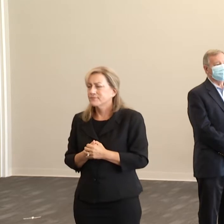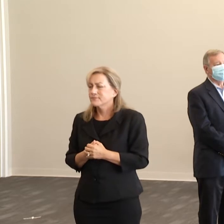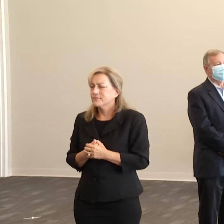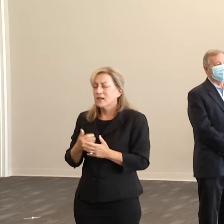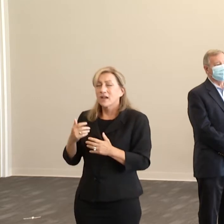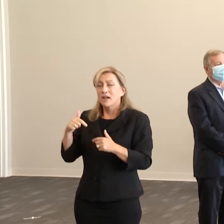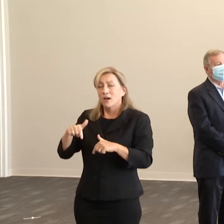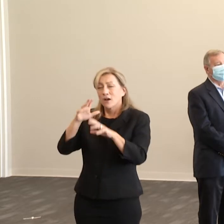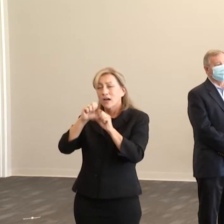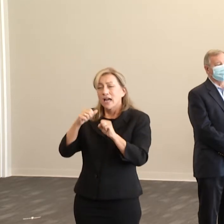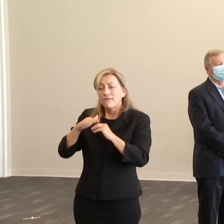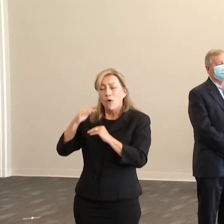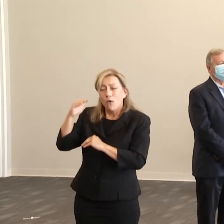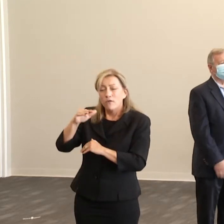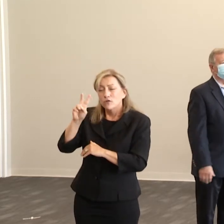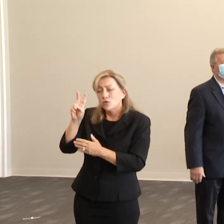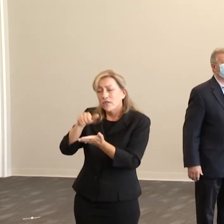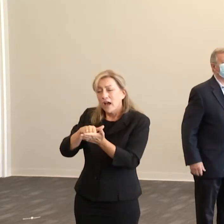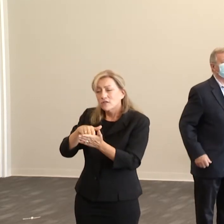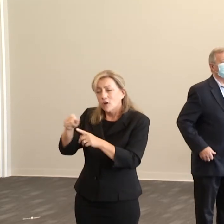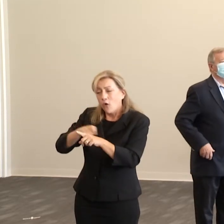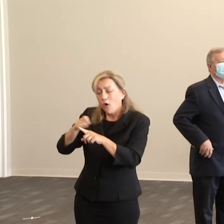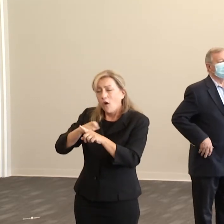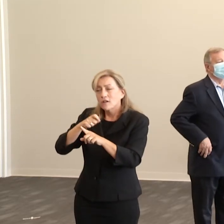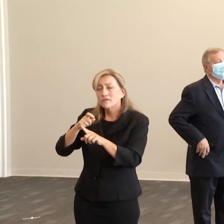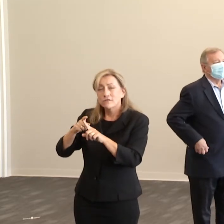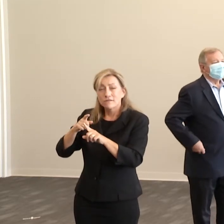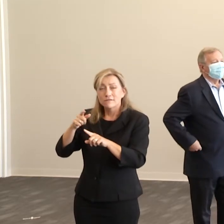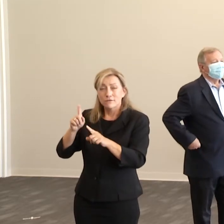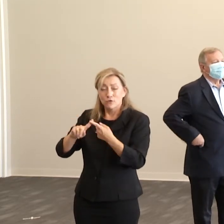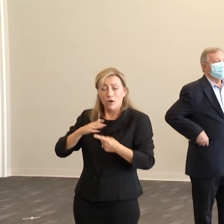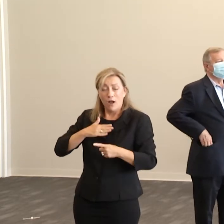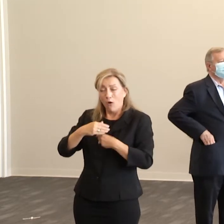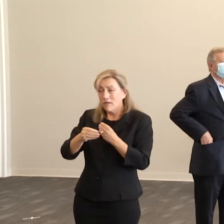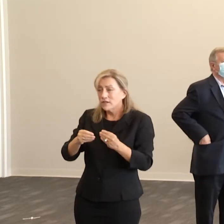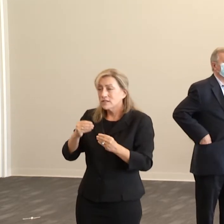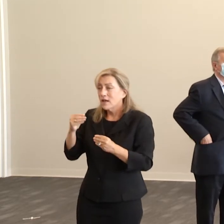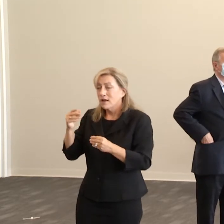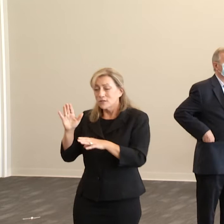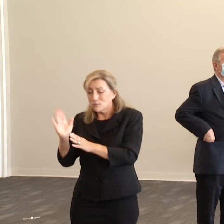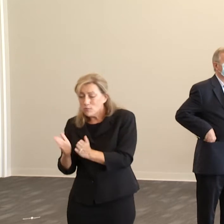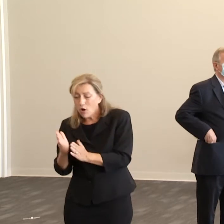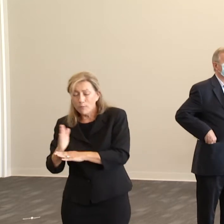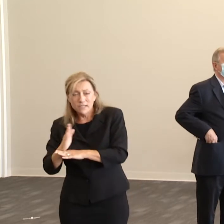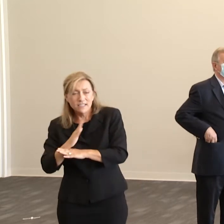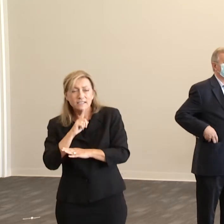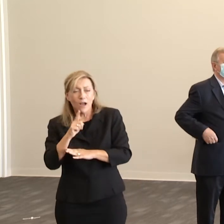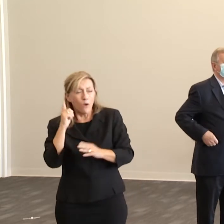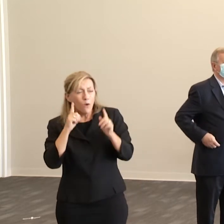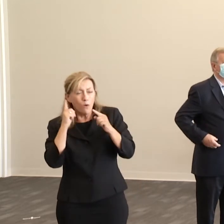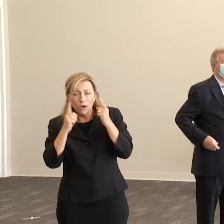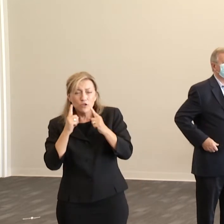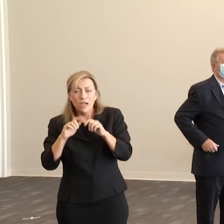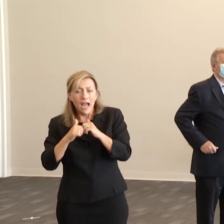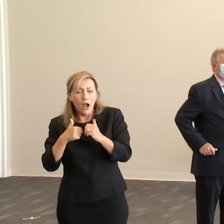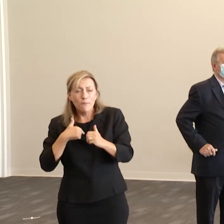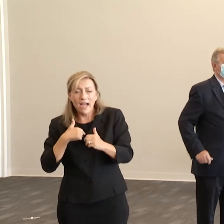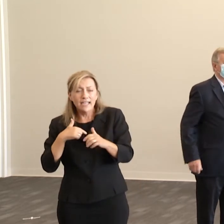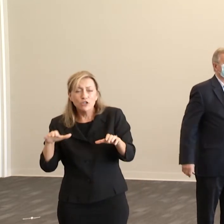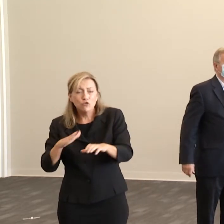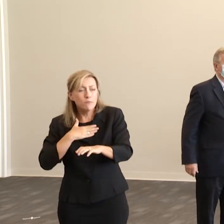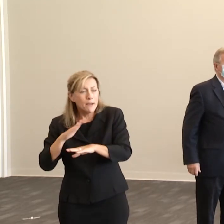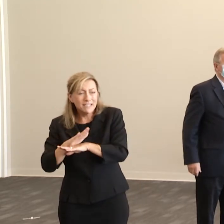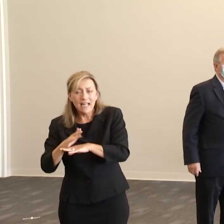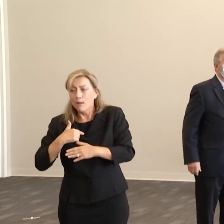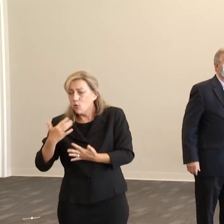to our office. These have been from small businesses wondering how it is that they are going to meet contractually mandated delivery deadlines when they're waiting for a part that isn't showing